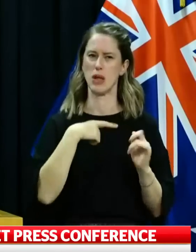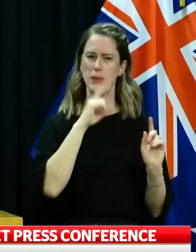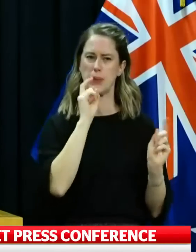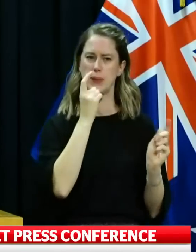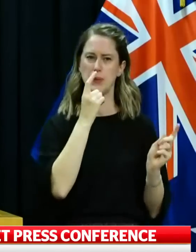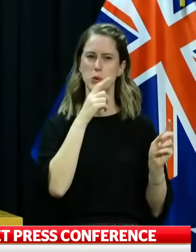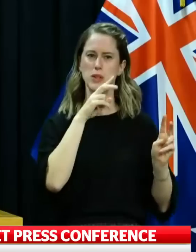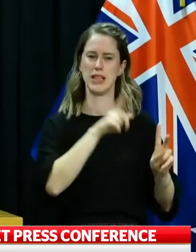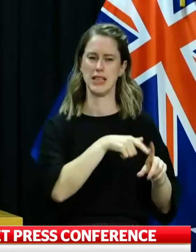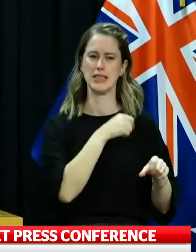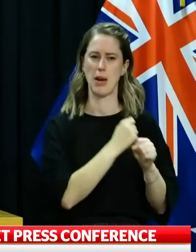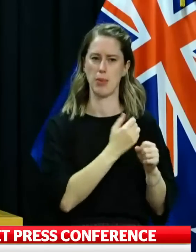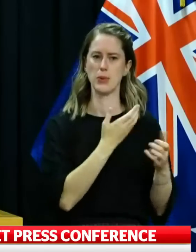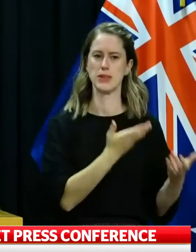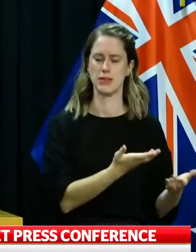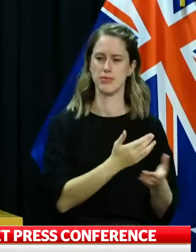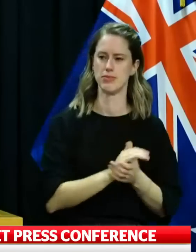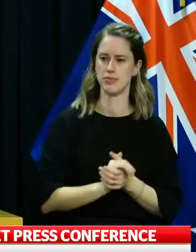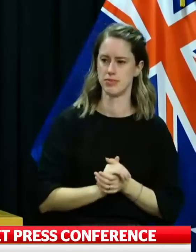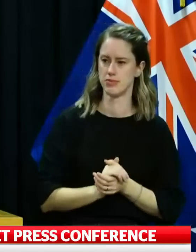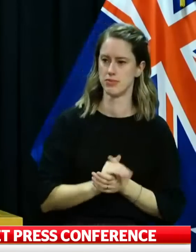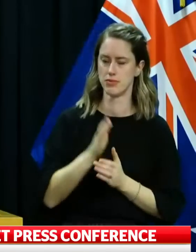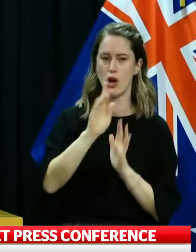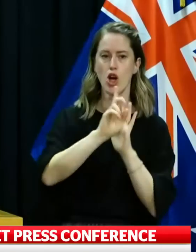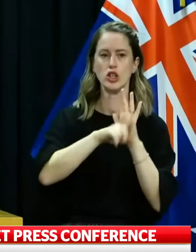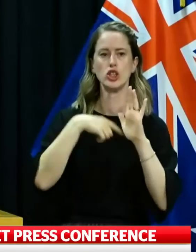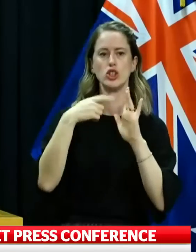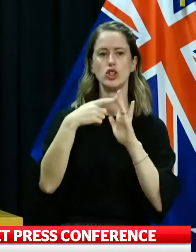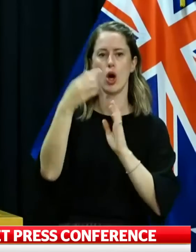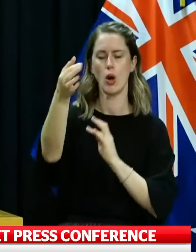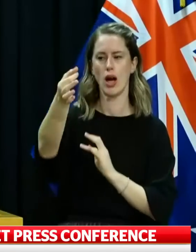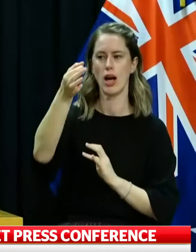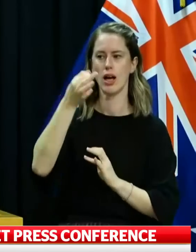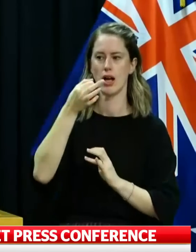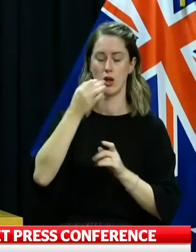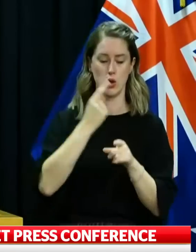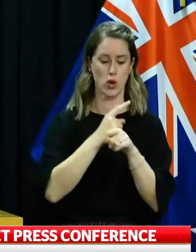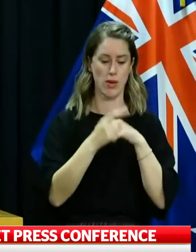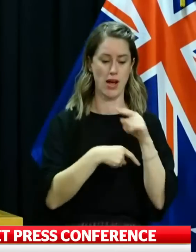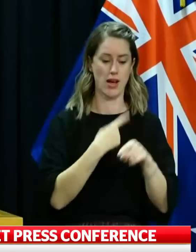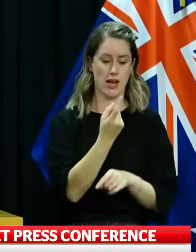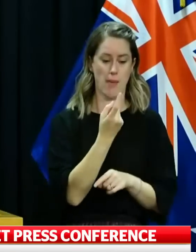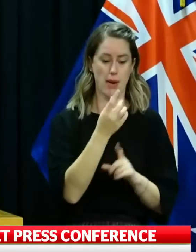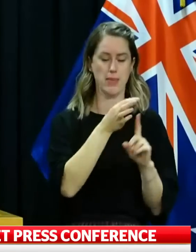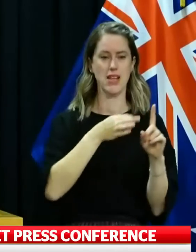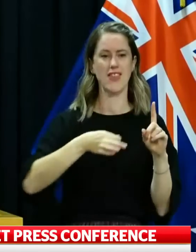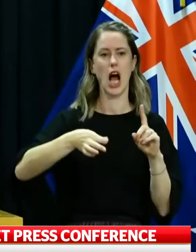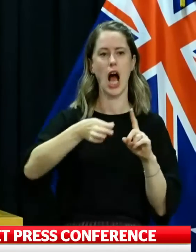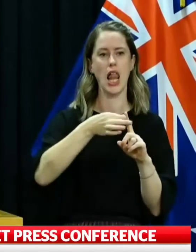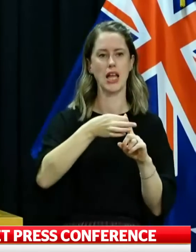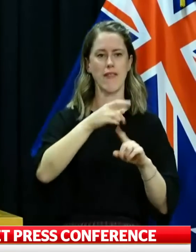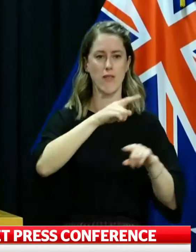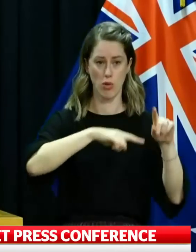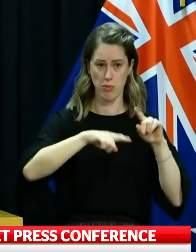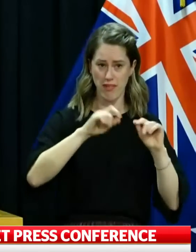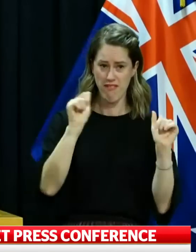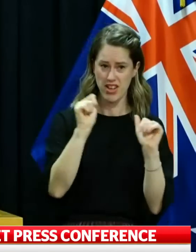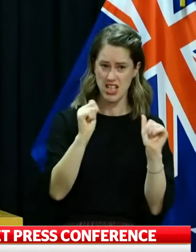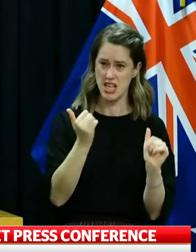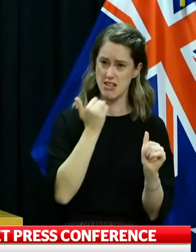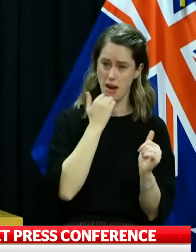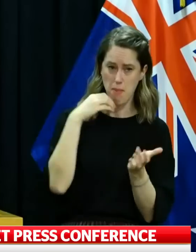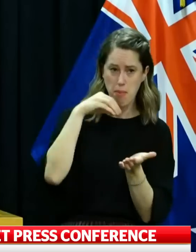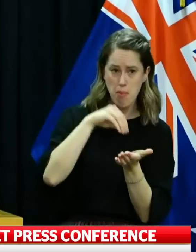see some of the examples we've seen. Joe. You've talked about the upcoming Pacific Islands Forum, but I mean, has a date been set for that? Are